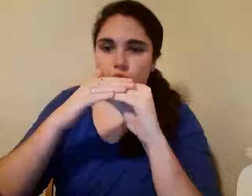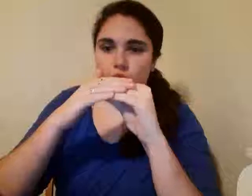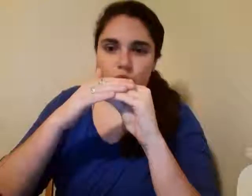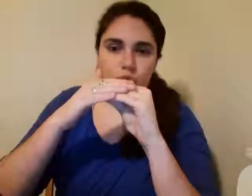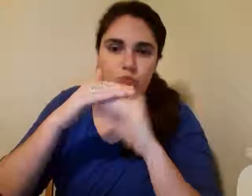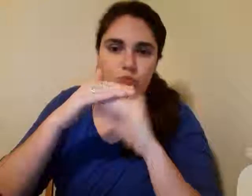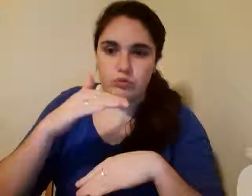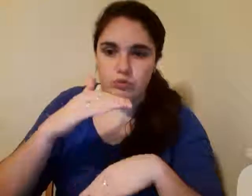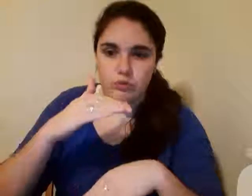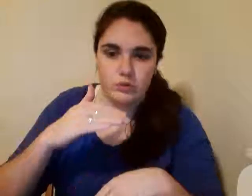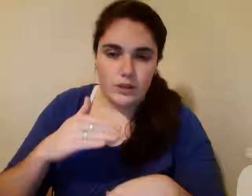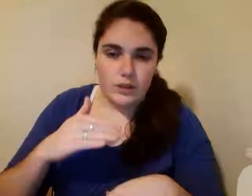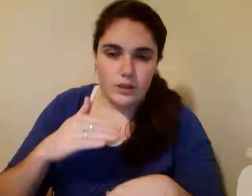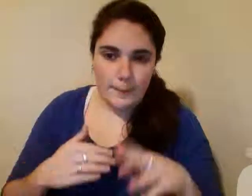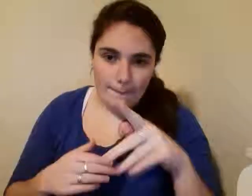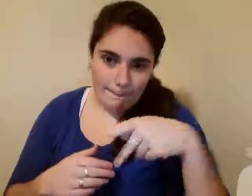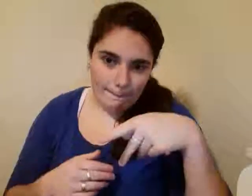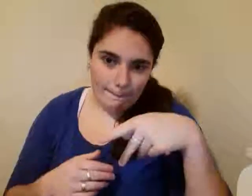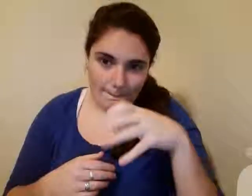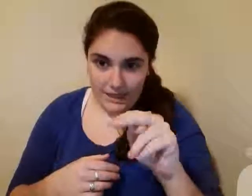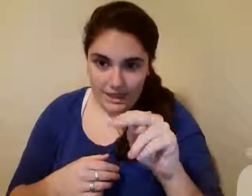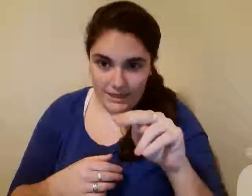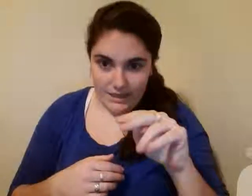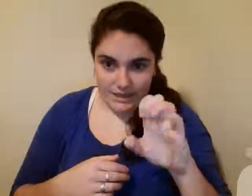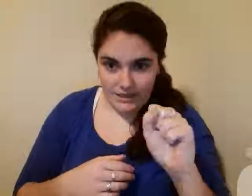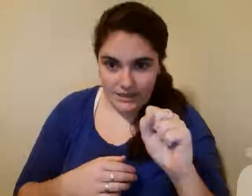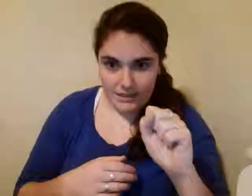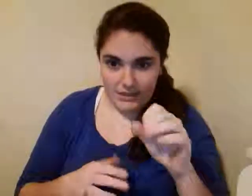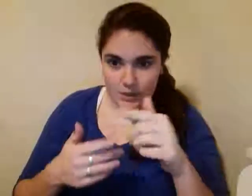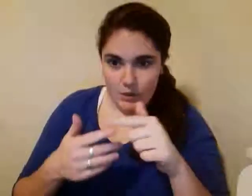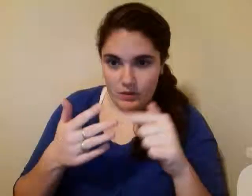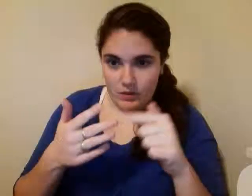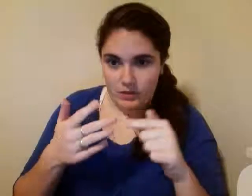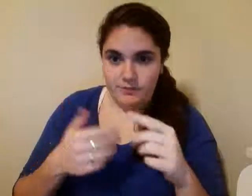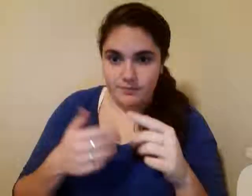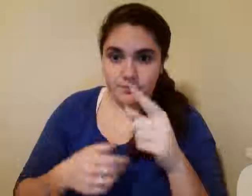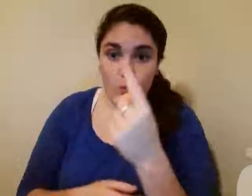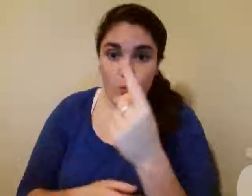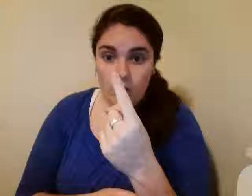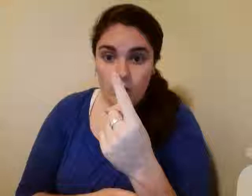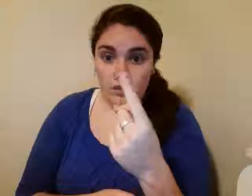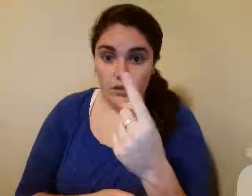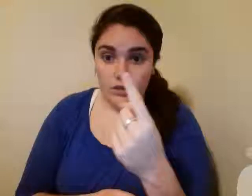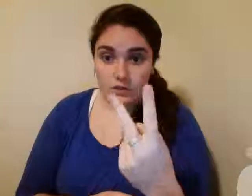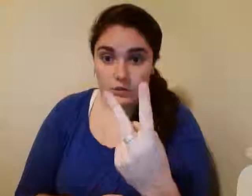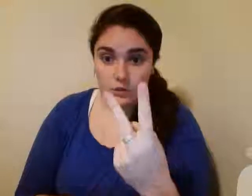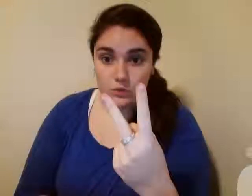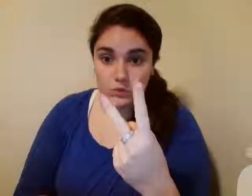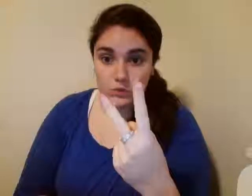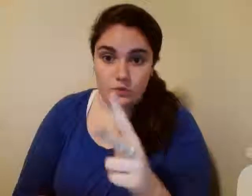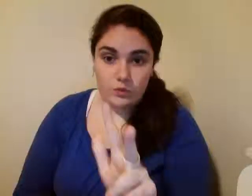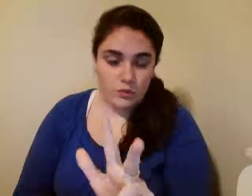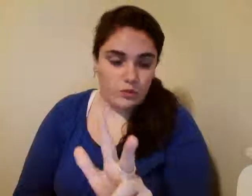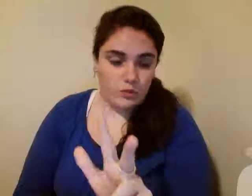You ready? I'm going to count my pennies. 1, 2, 3,